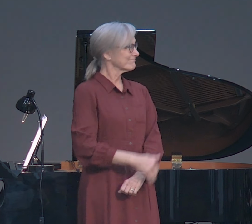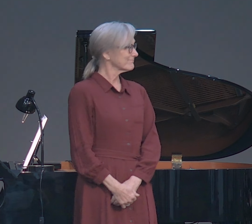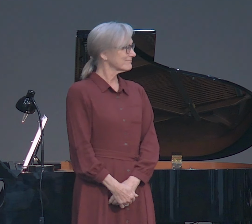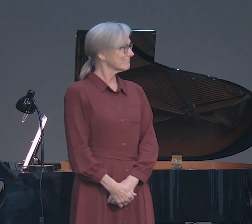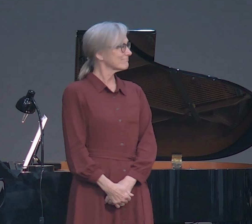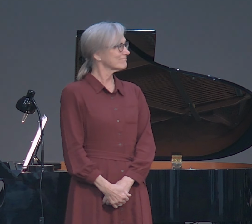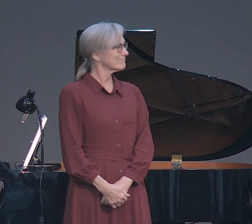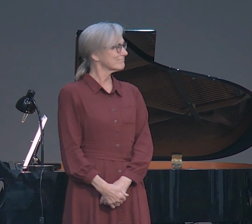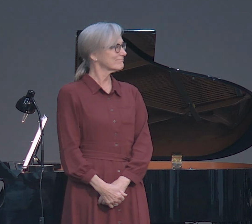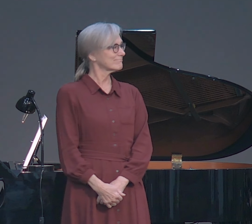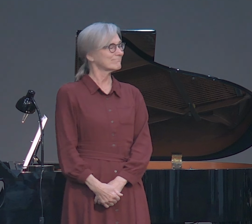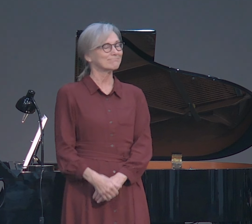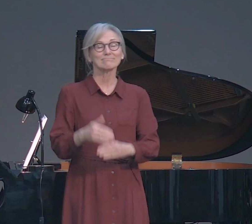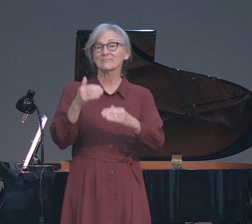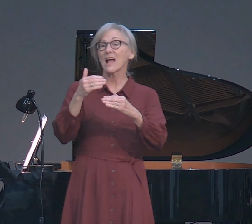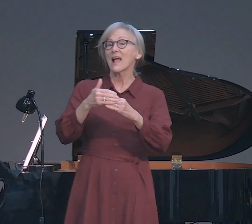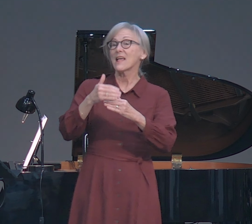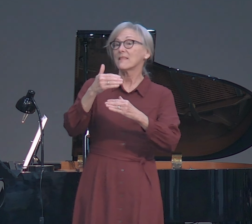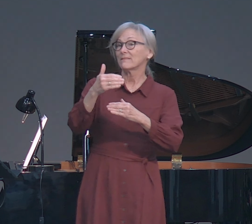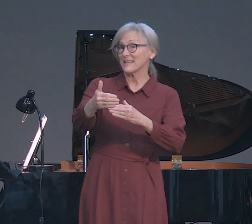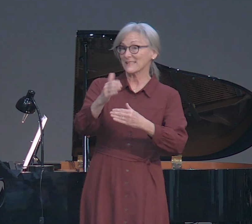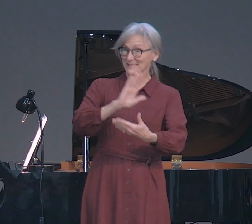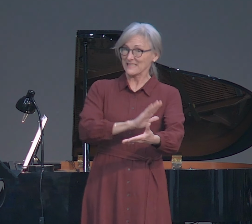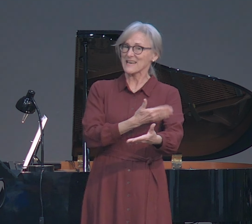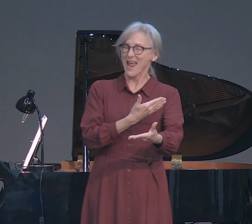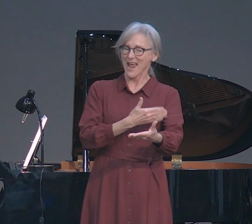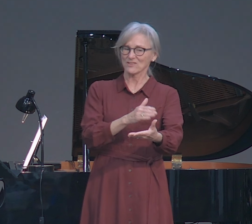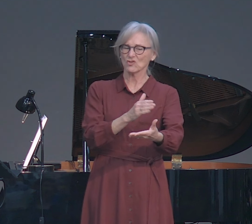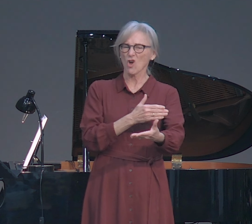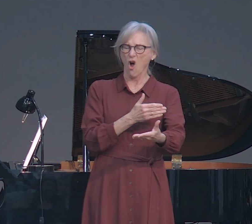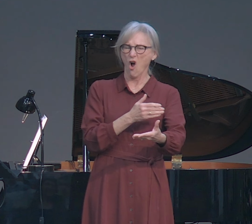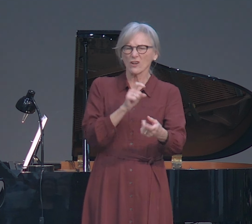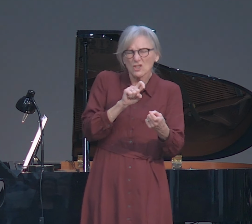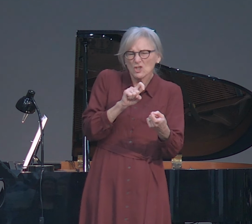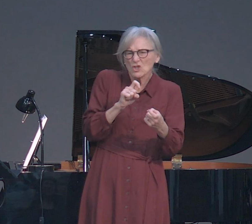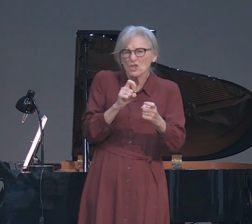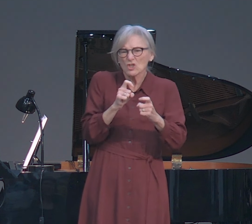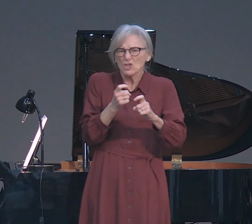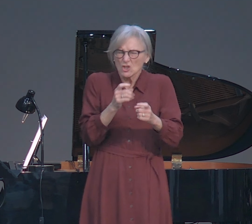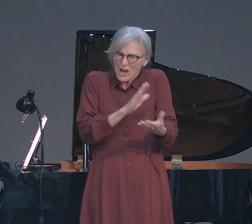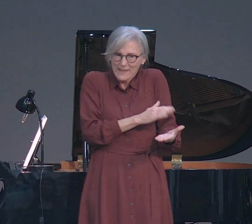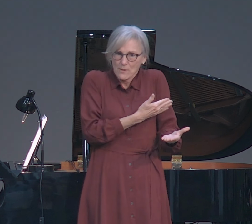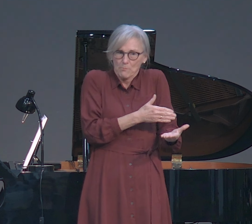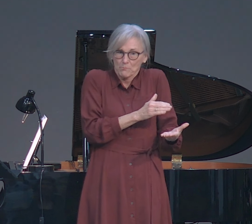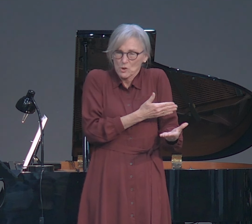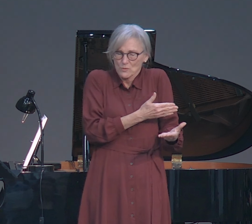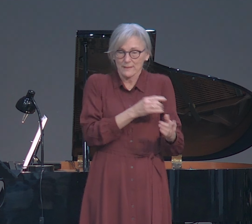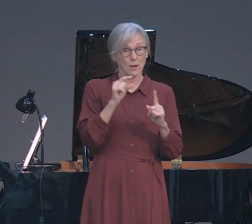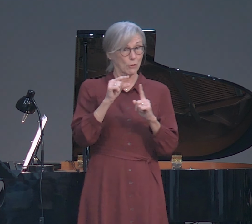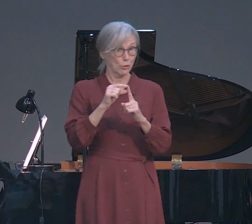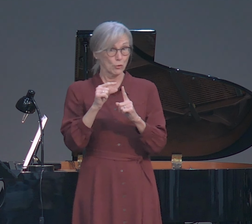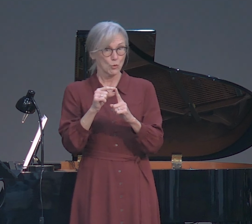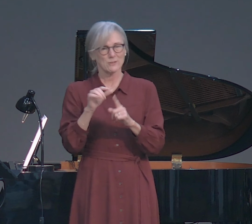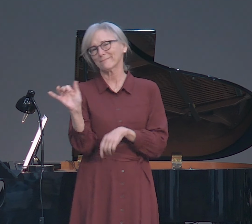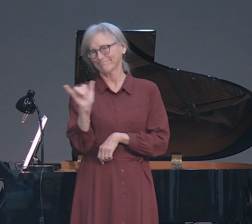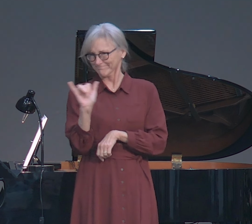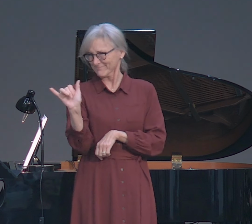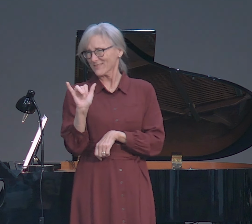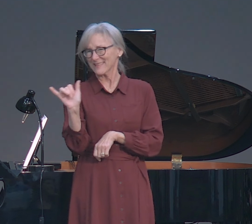Well, we are excited this morning to introduce a slightly updated version of a Countryside classic, Complete in Thee. If you've been around Countryside